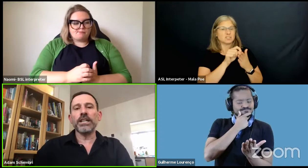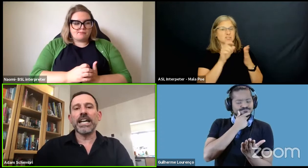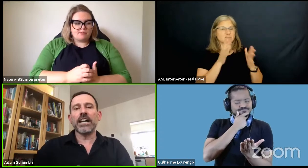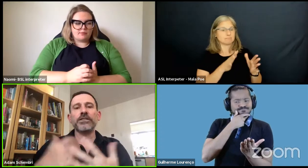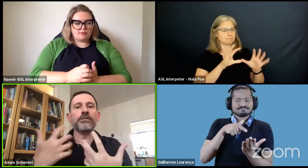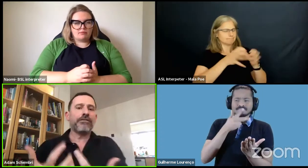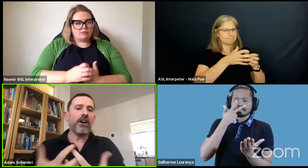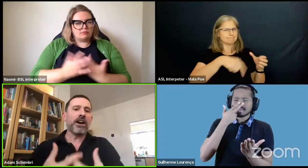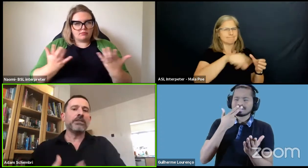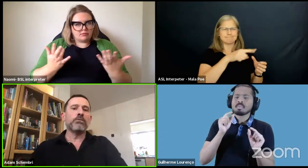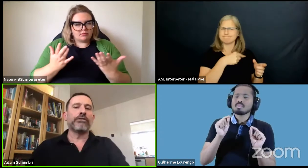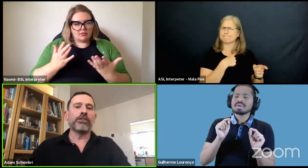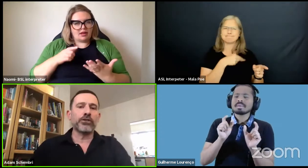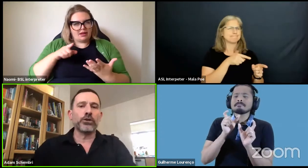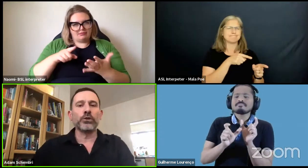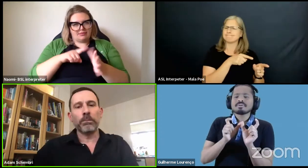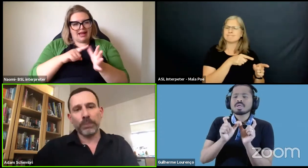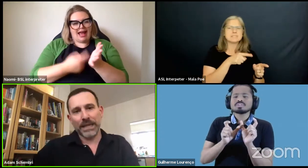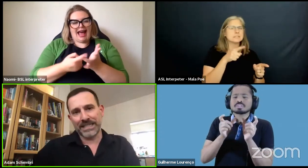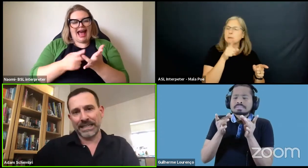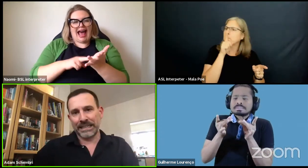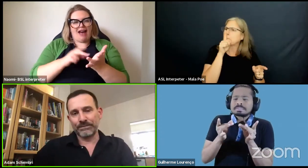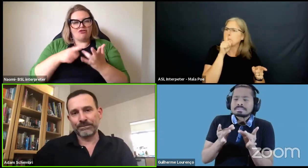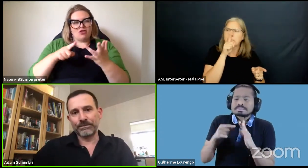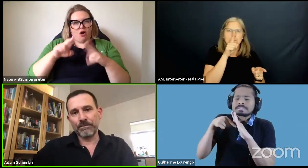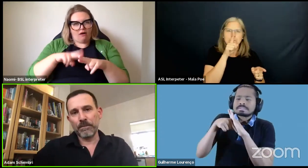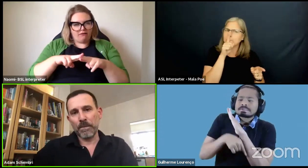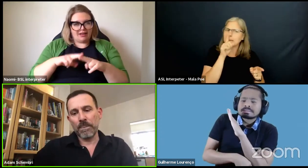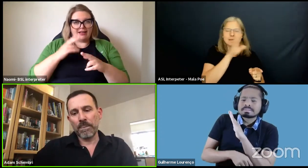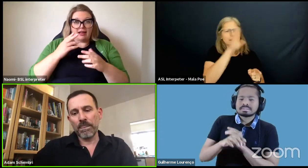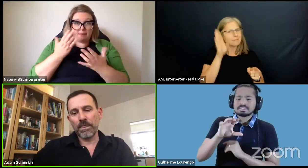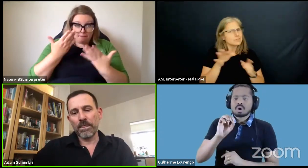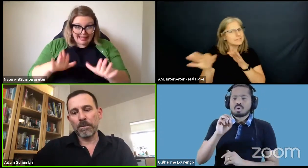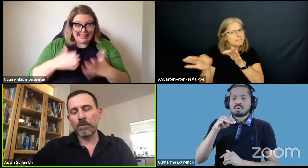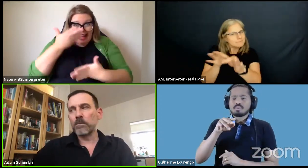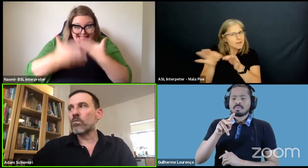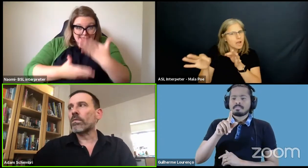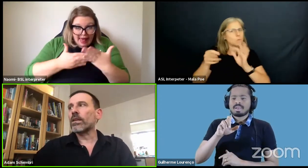doesn't really ever define morphological complexity.